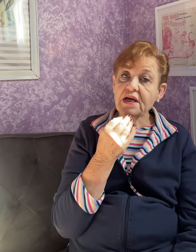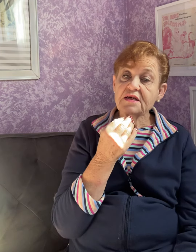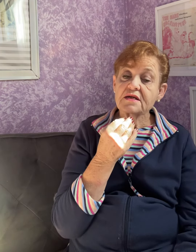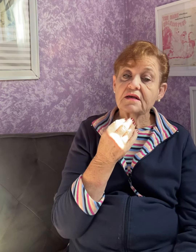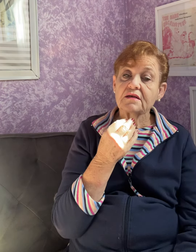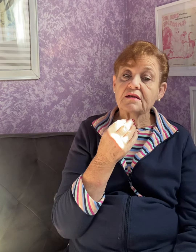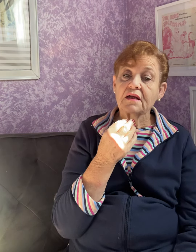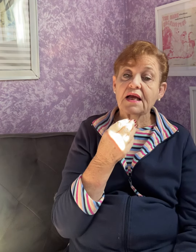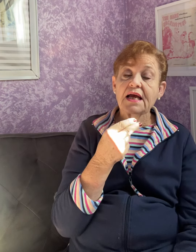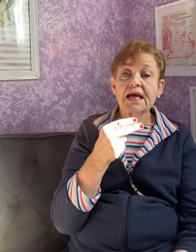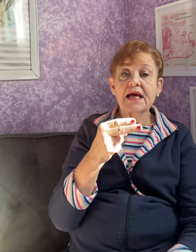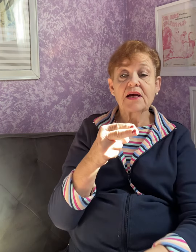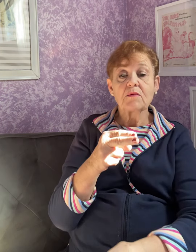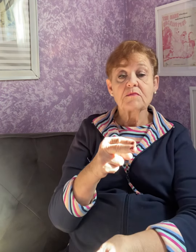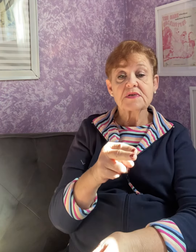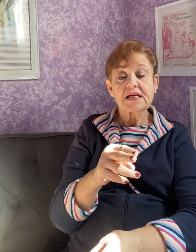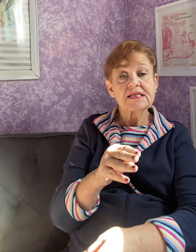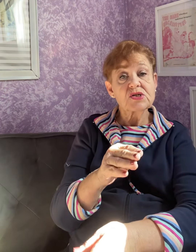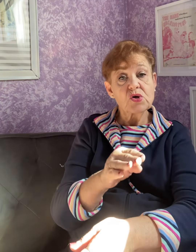Sweet, hymns is song